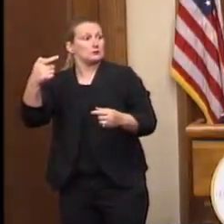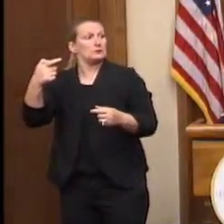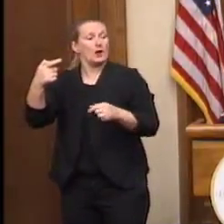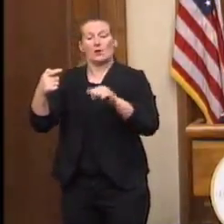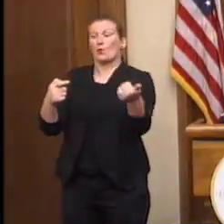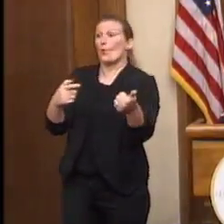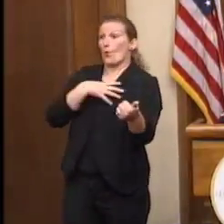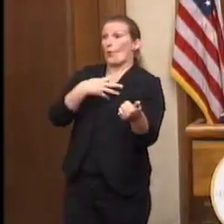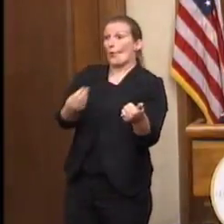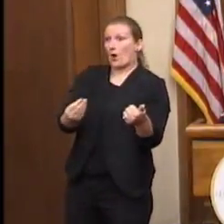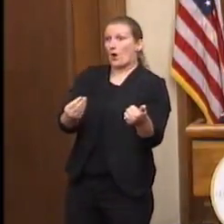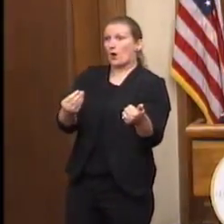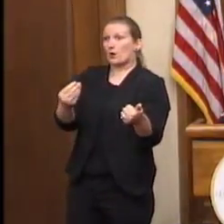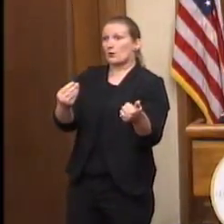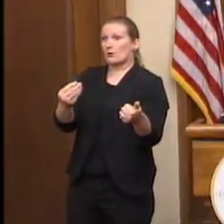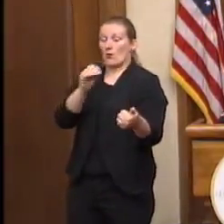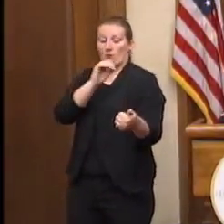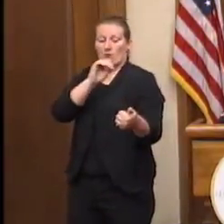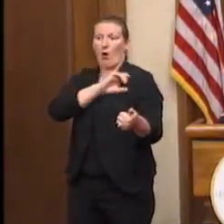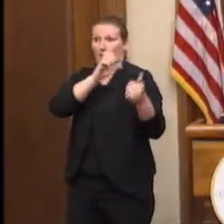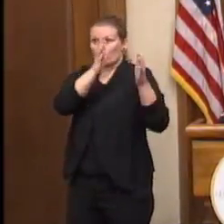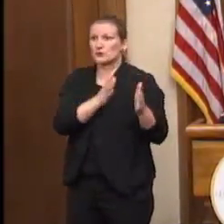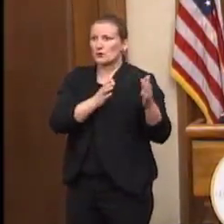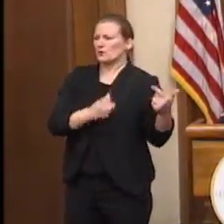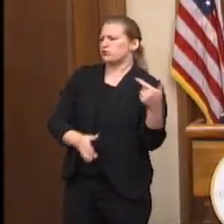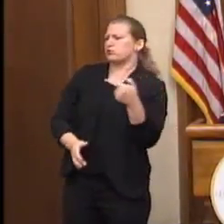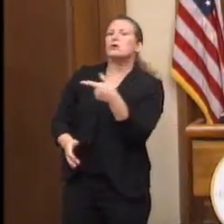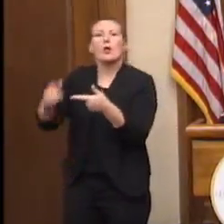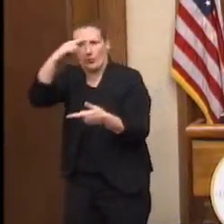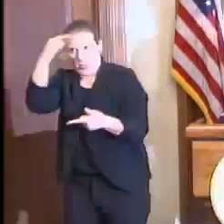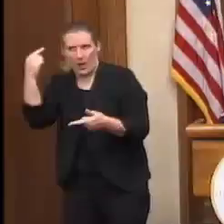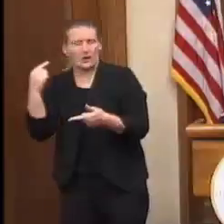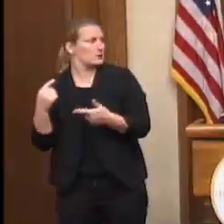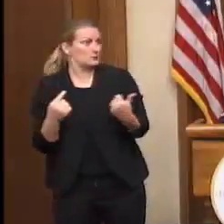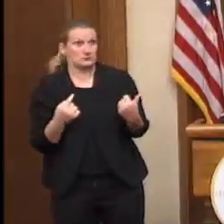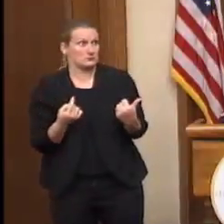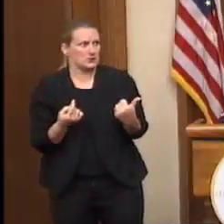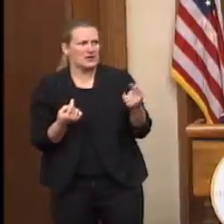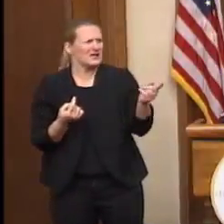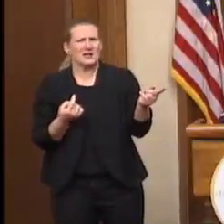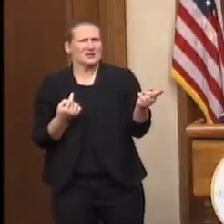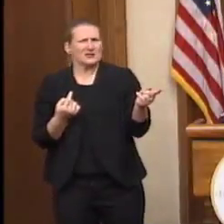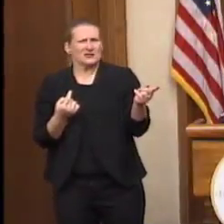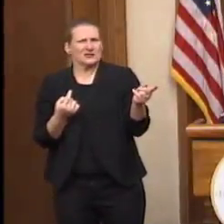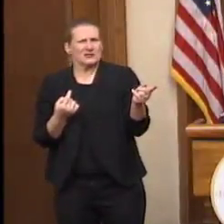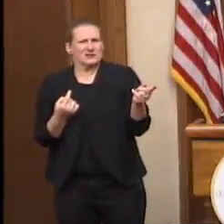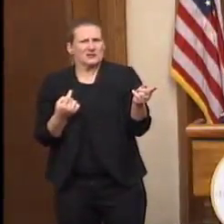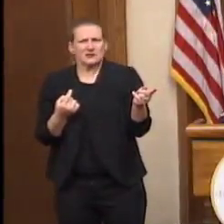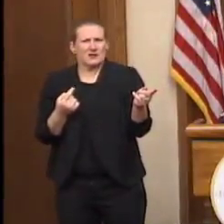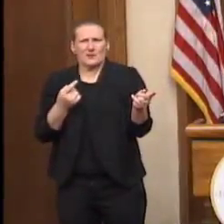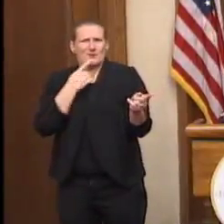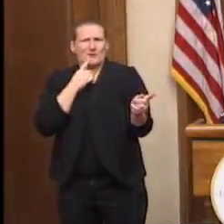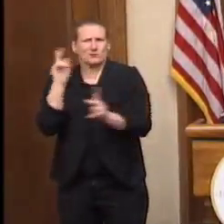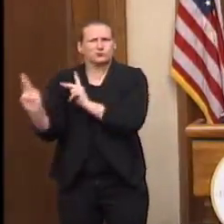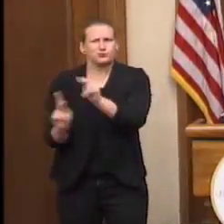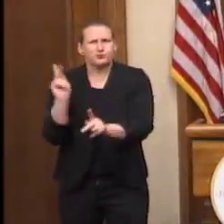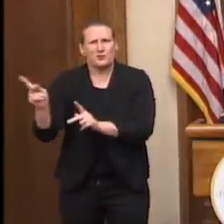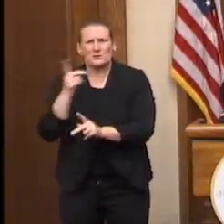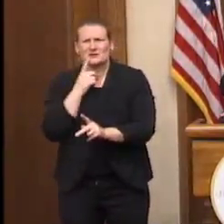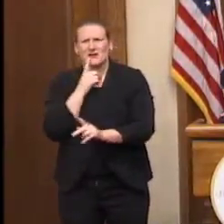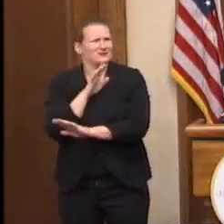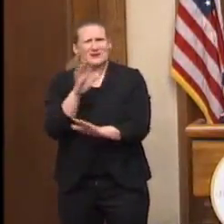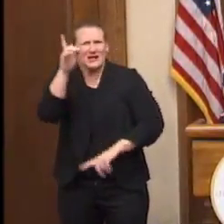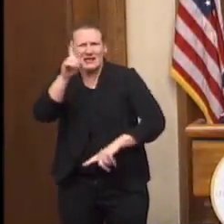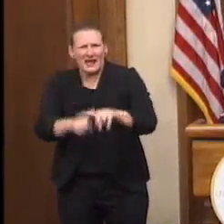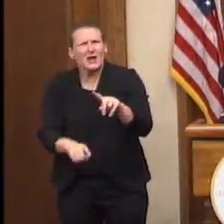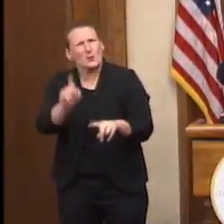be nearly impossible for nobody who was standing up there to have known that that was not the case. No, I understand what you're saying.